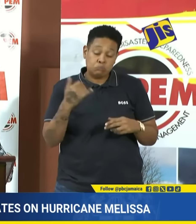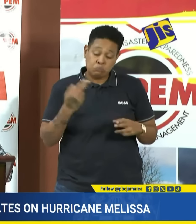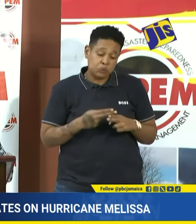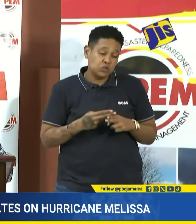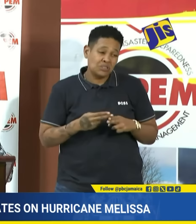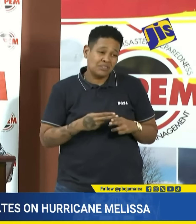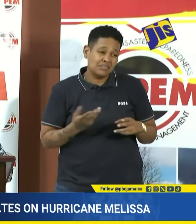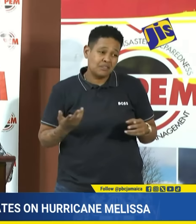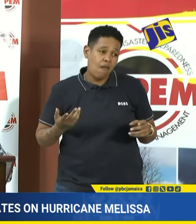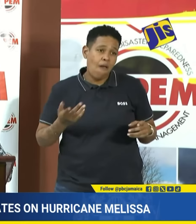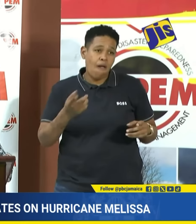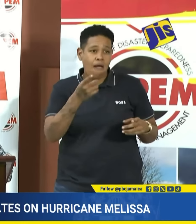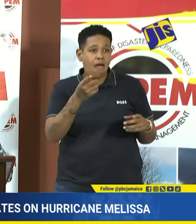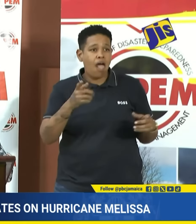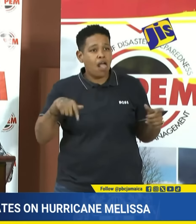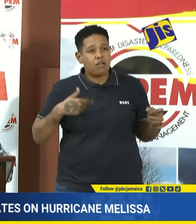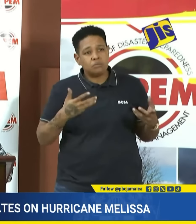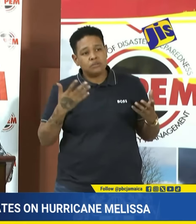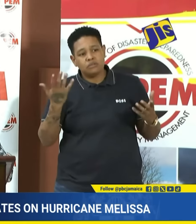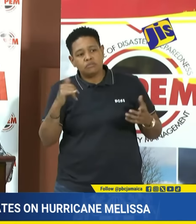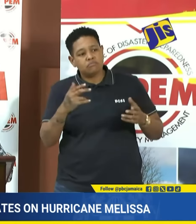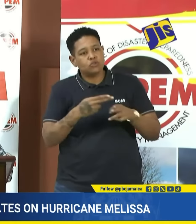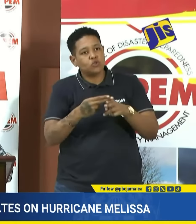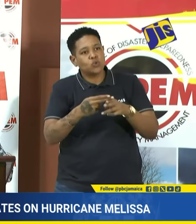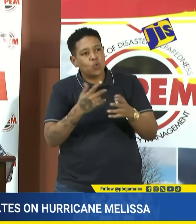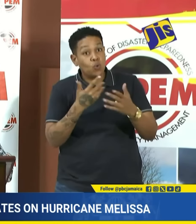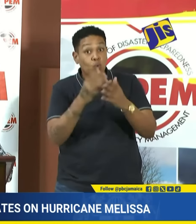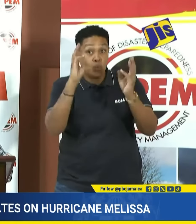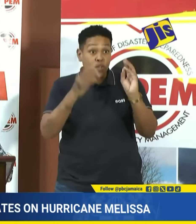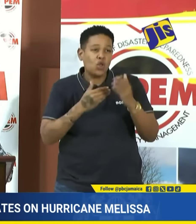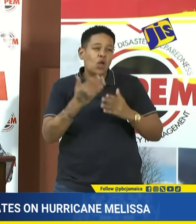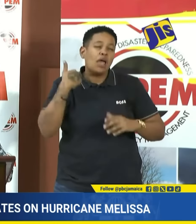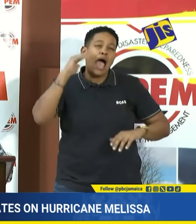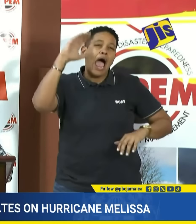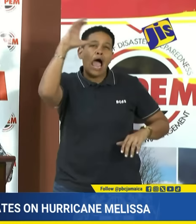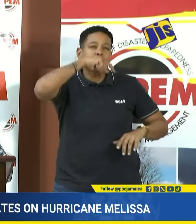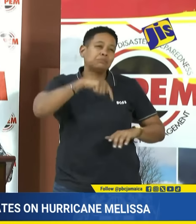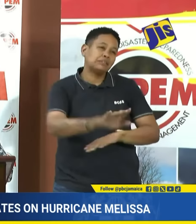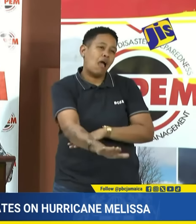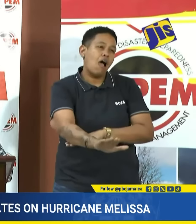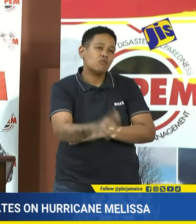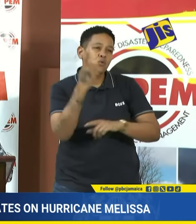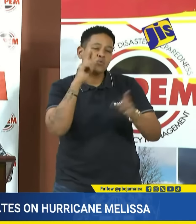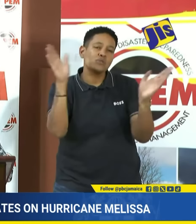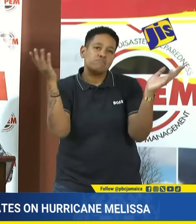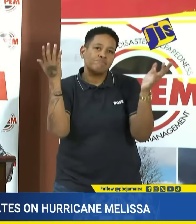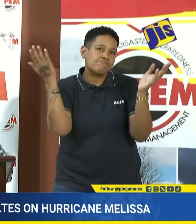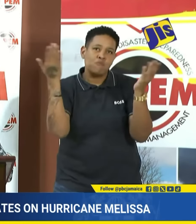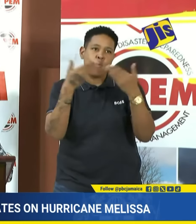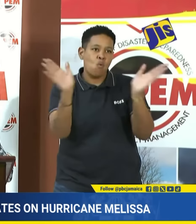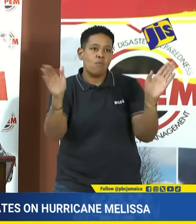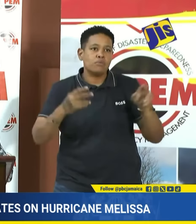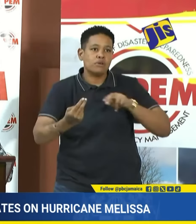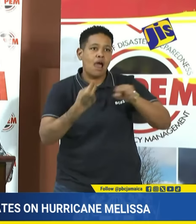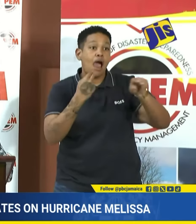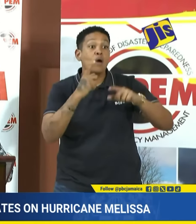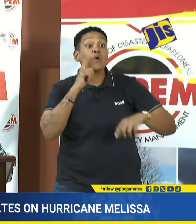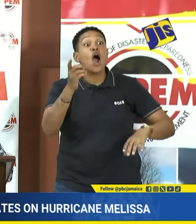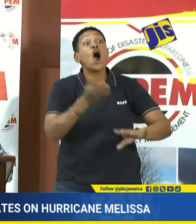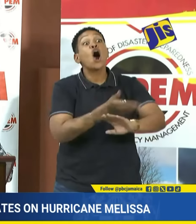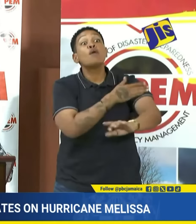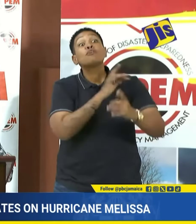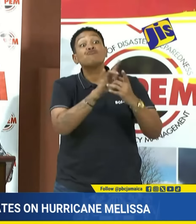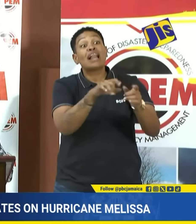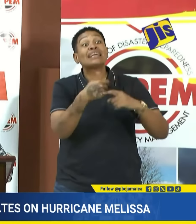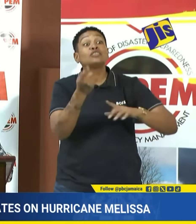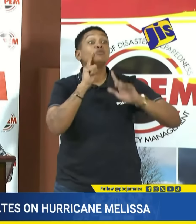shortly. As the weather much closer. So I would estimate this afternoon. Okay. And is there any update you can give in terms